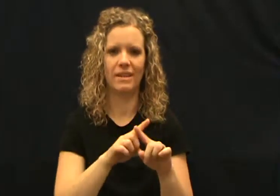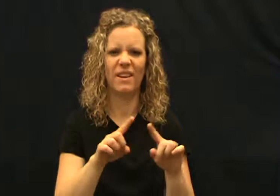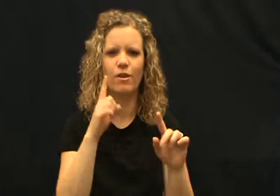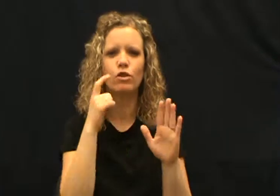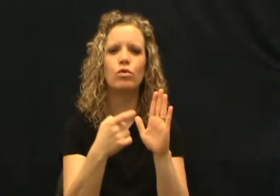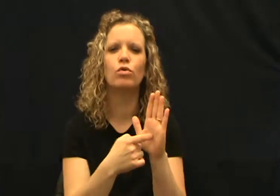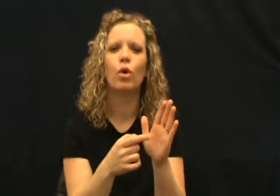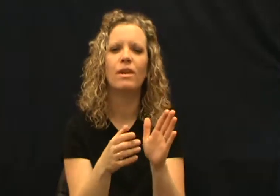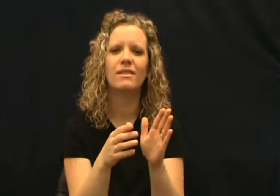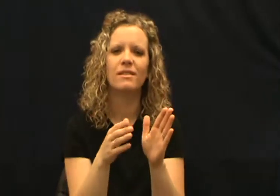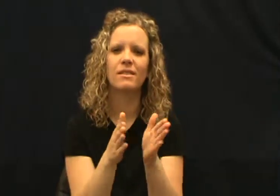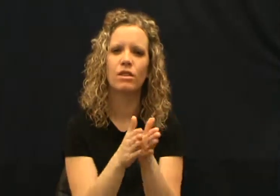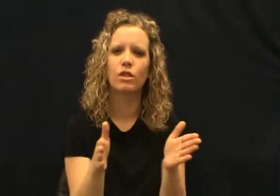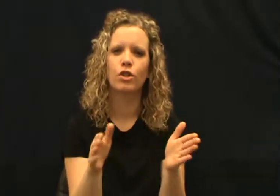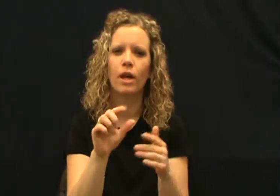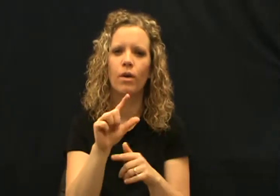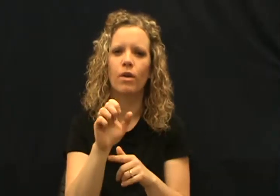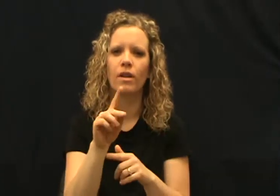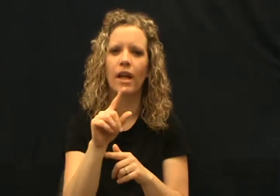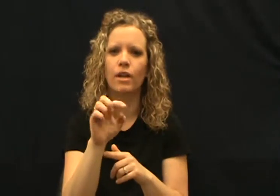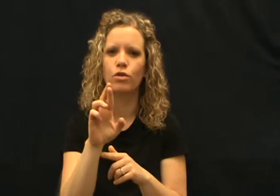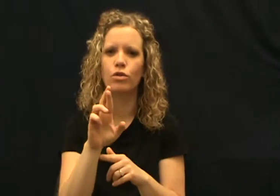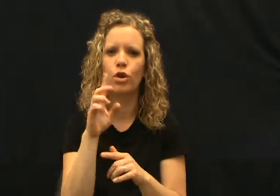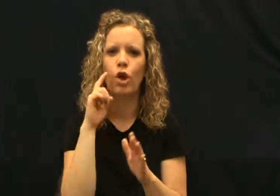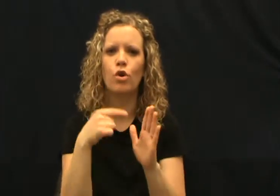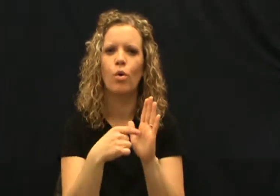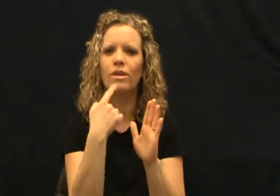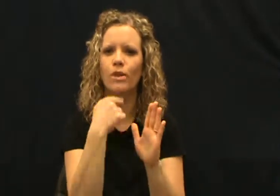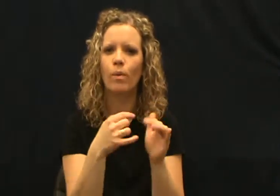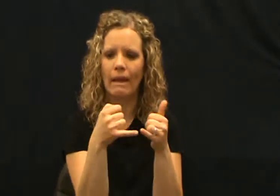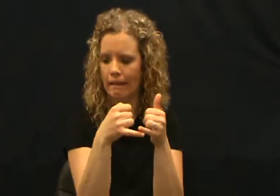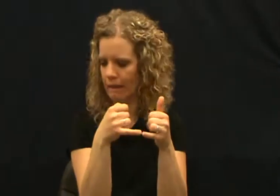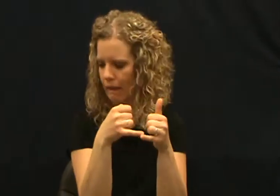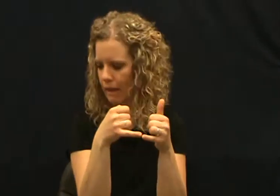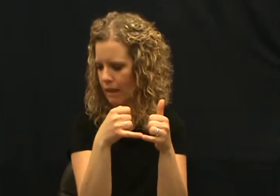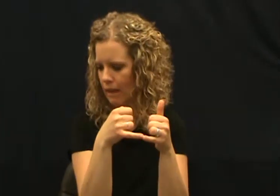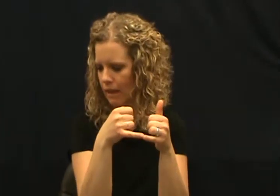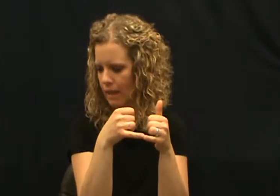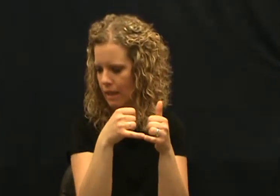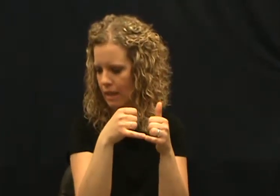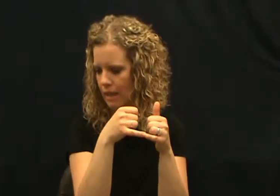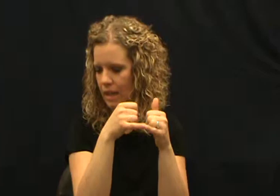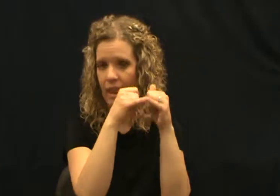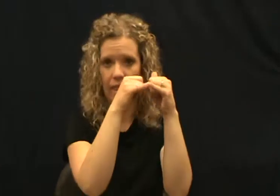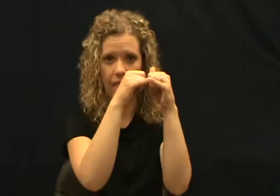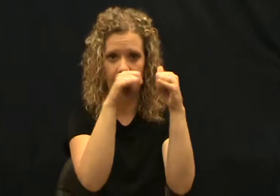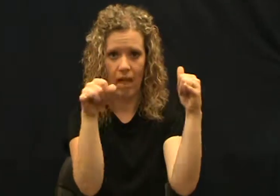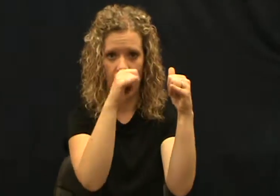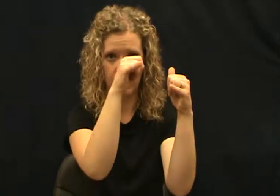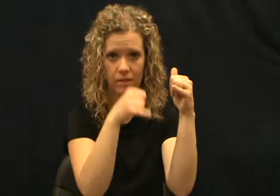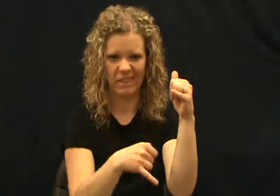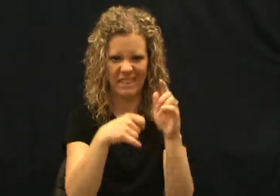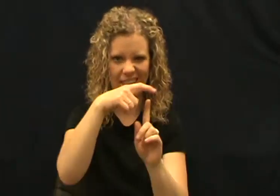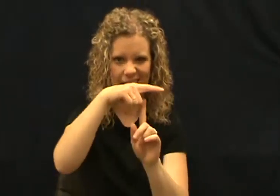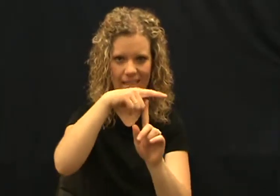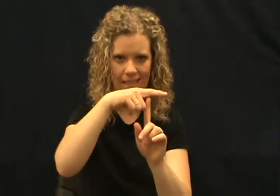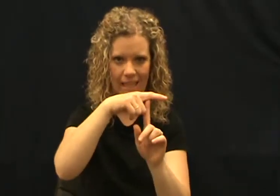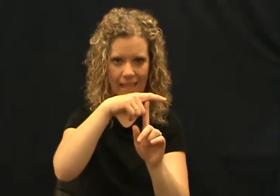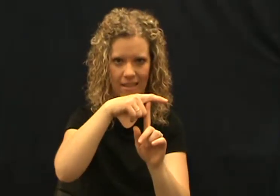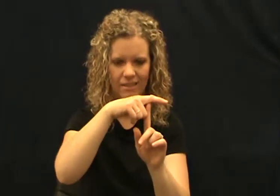ledger, you see the little red lines that have been added to signify what or represent these things as T accounts.